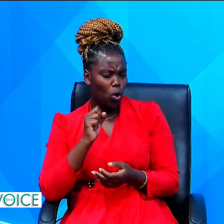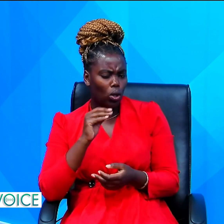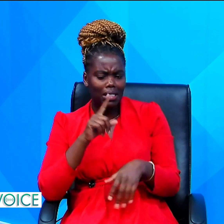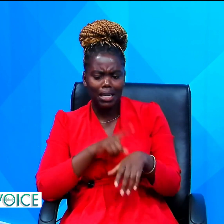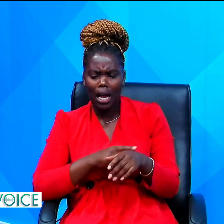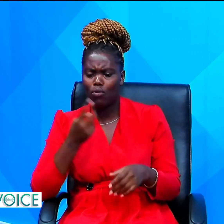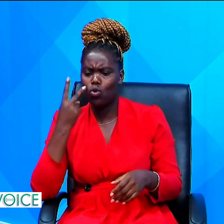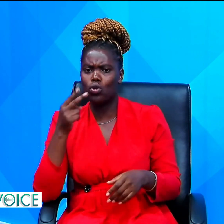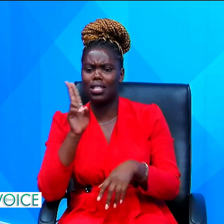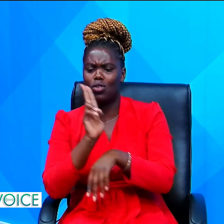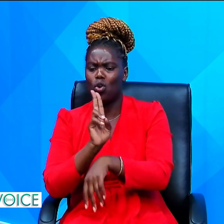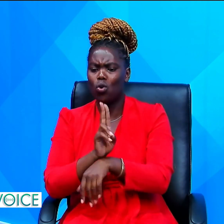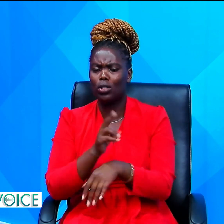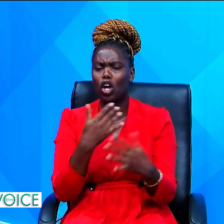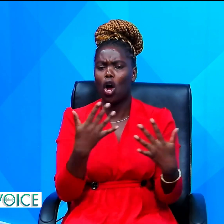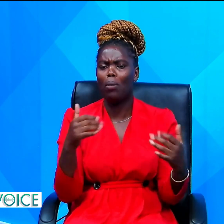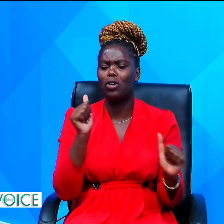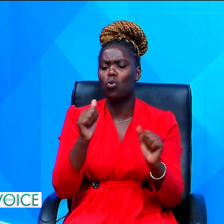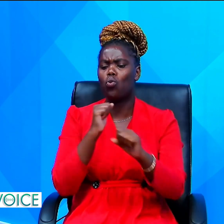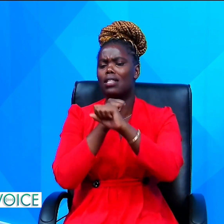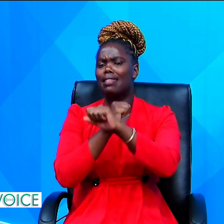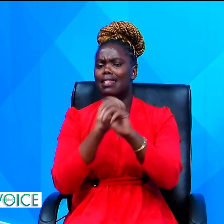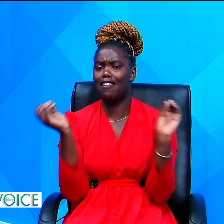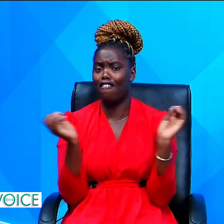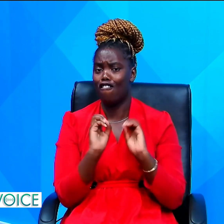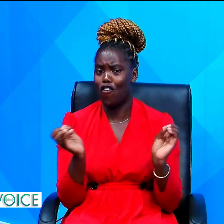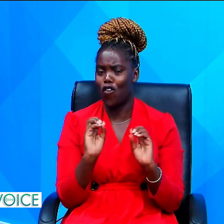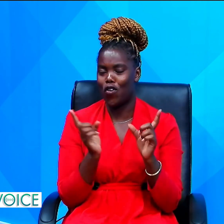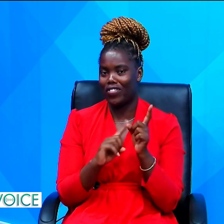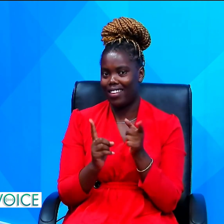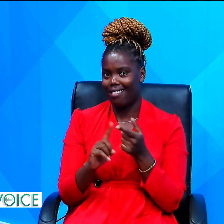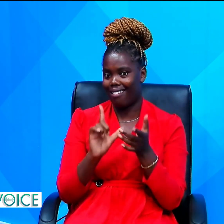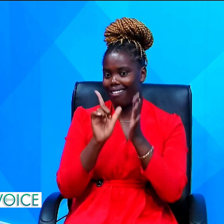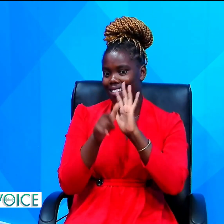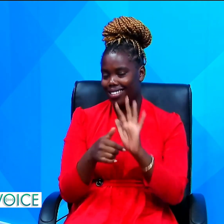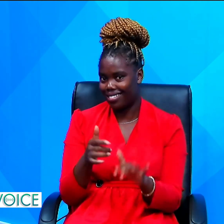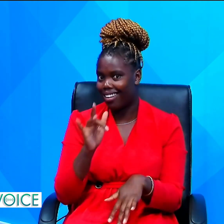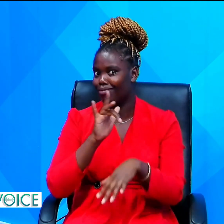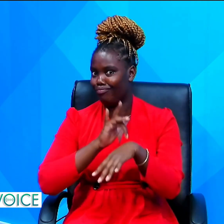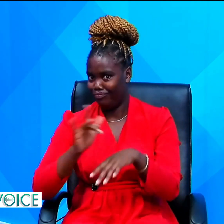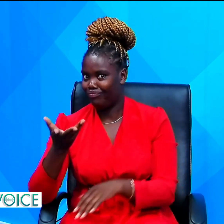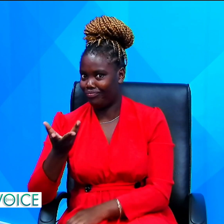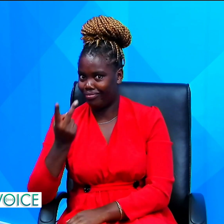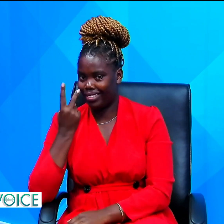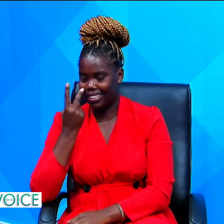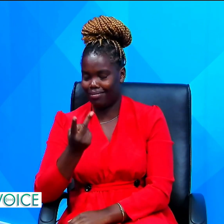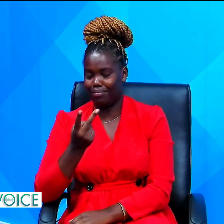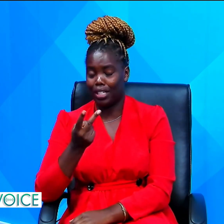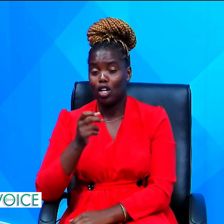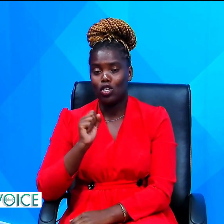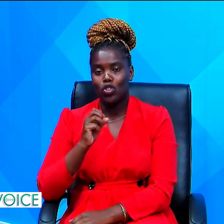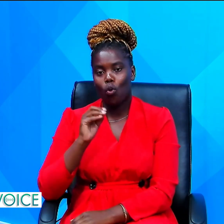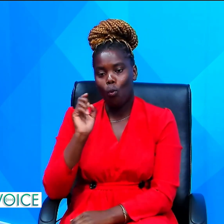So when you are using objects that are not safe, later you can get infected by hepatitis C.